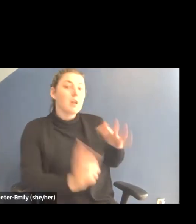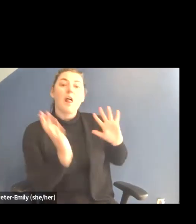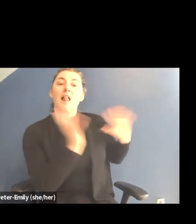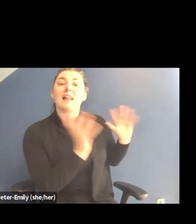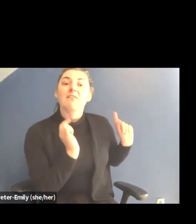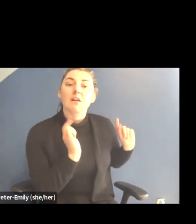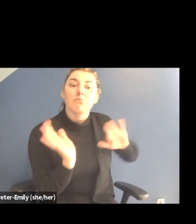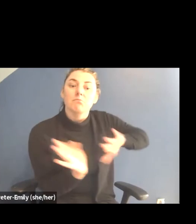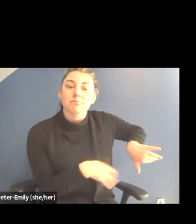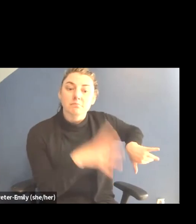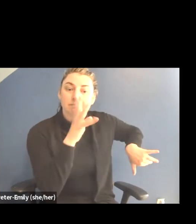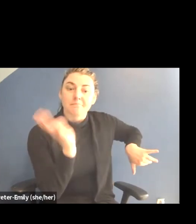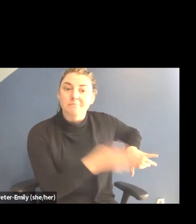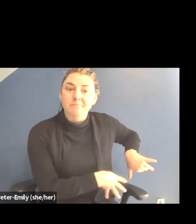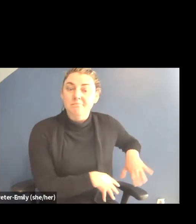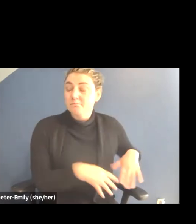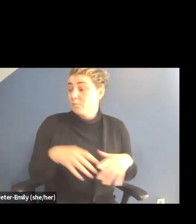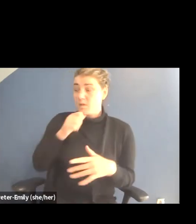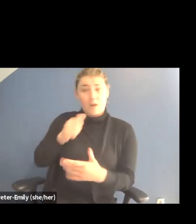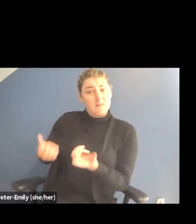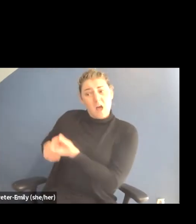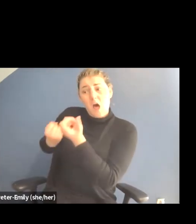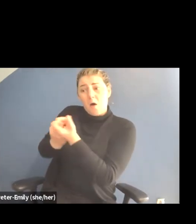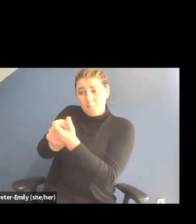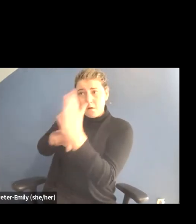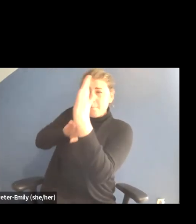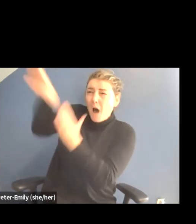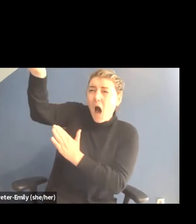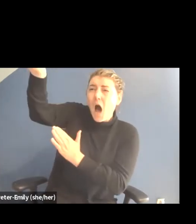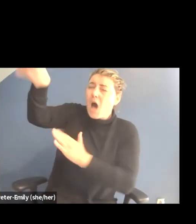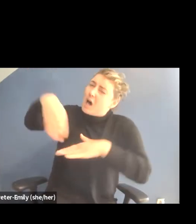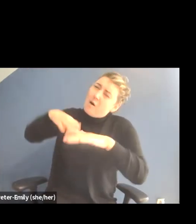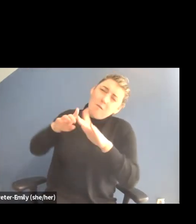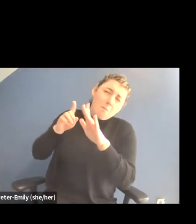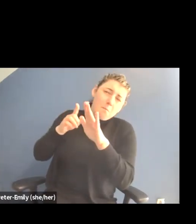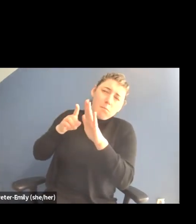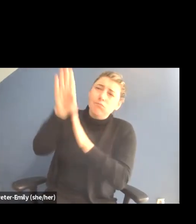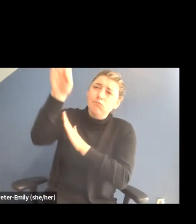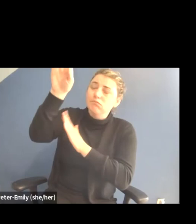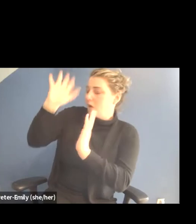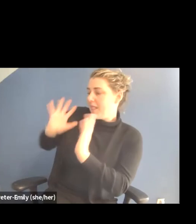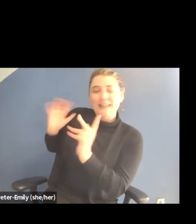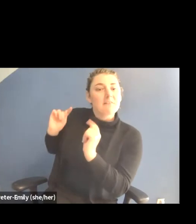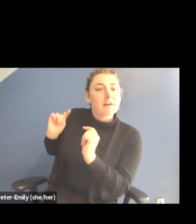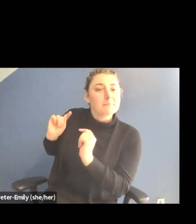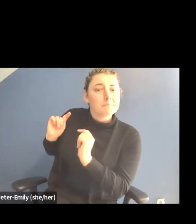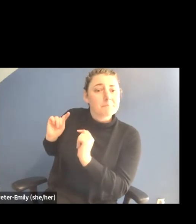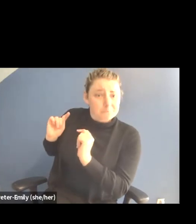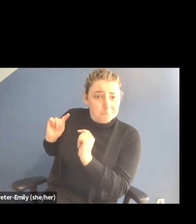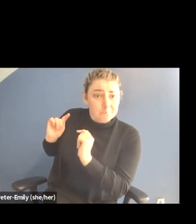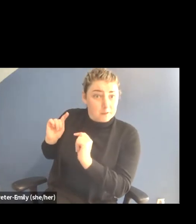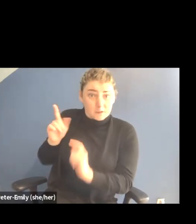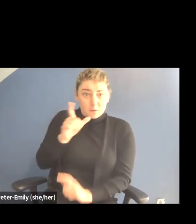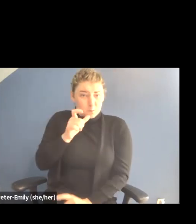today. Anything that don't propel your wingspan forward, leave it today.